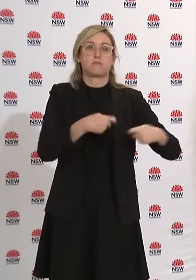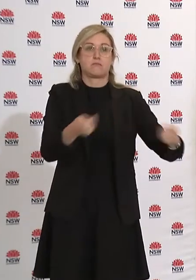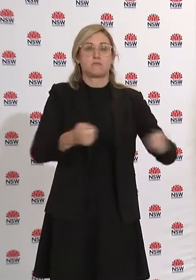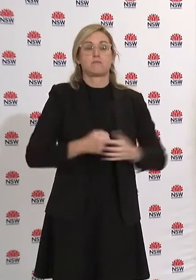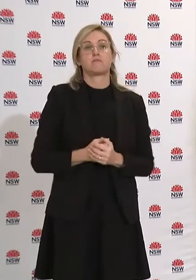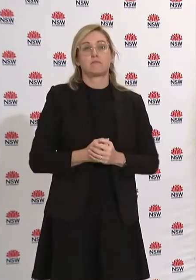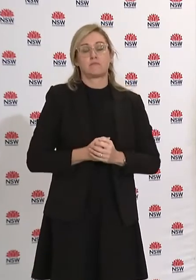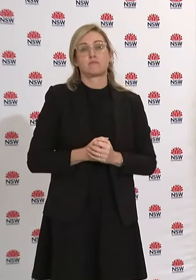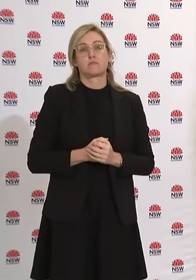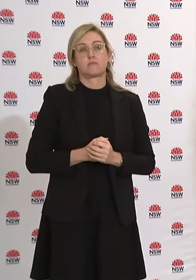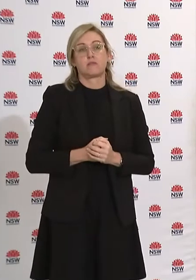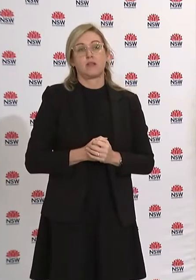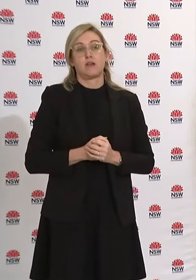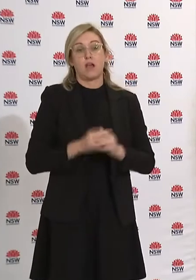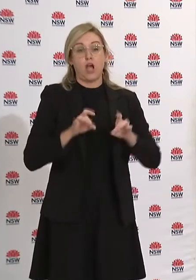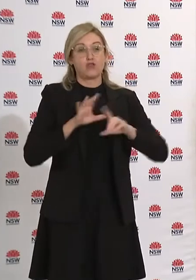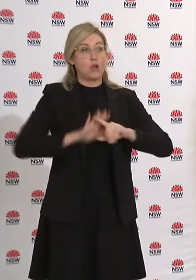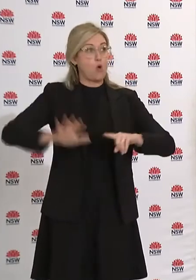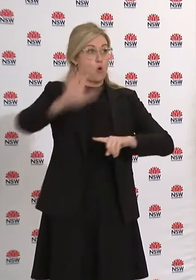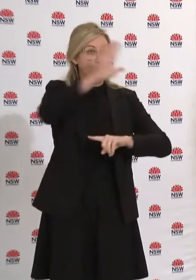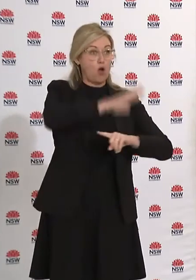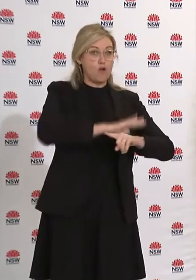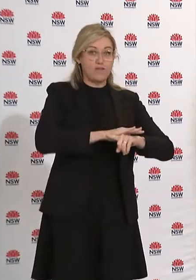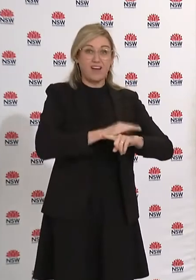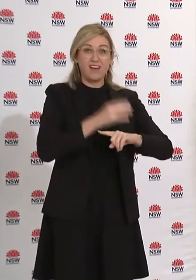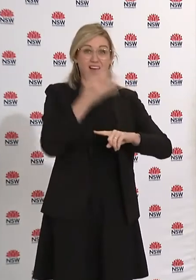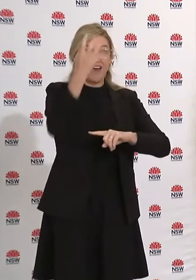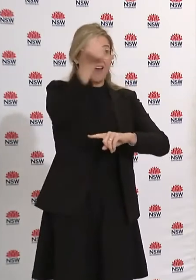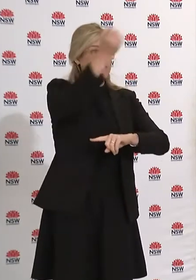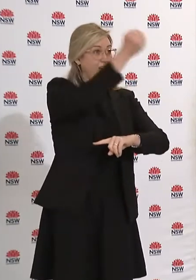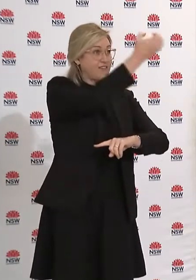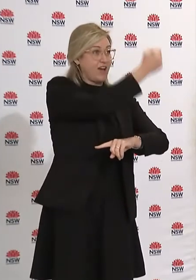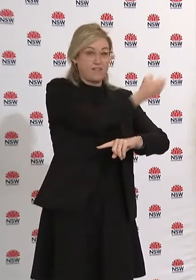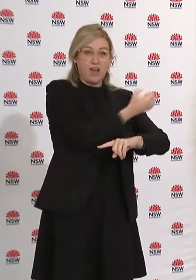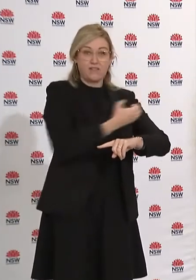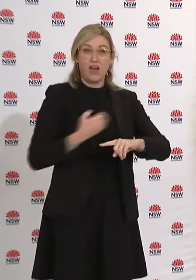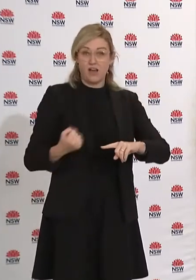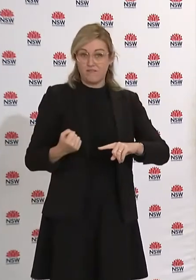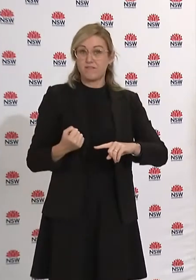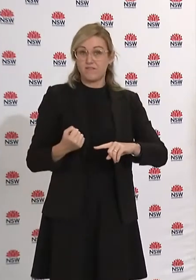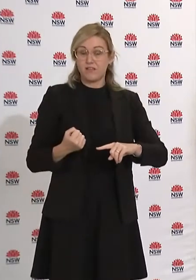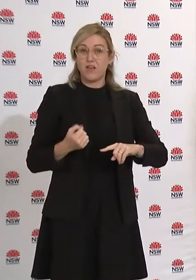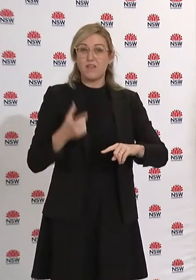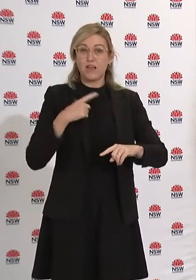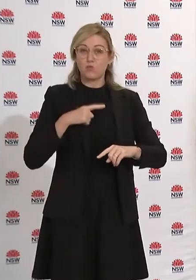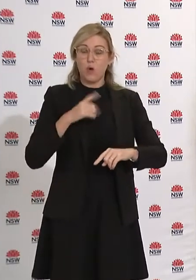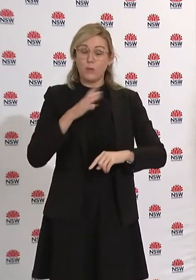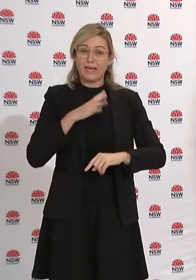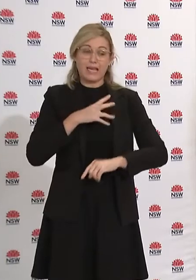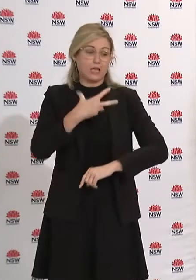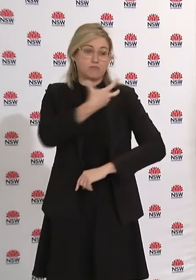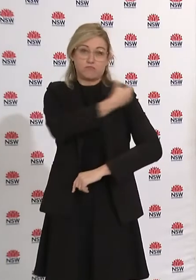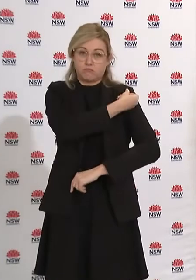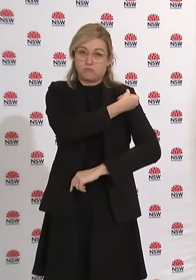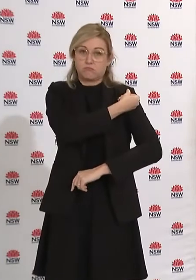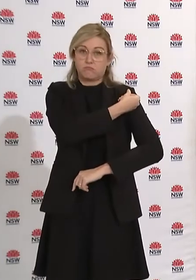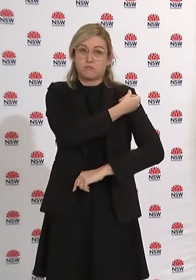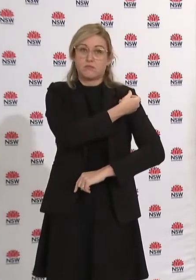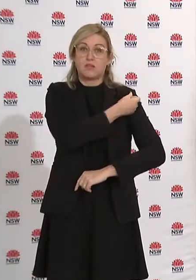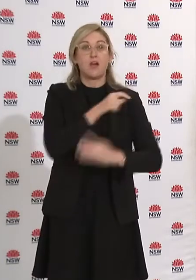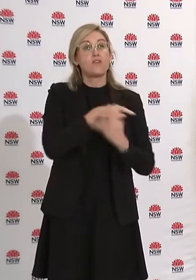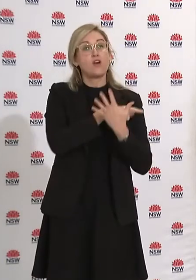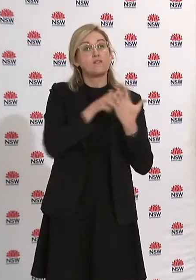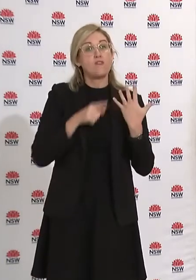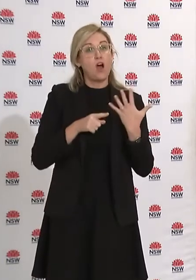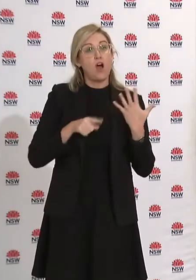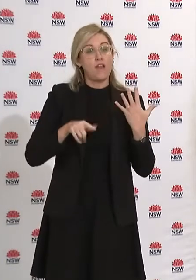cases or 0 cases. We need to get at least the first jab for as many people as we can in those affected communities as possible.